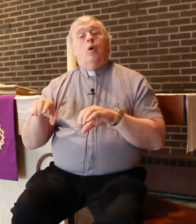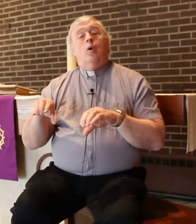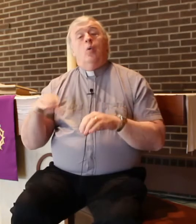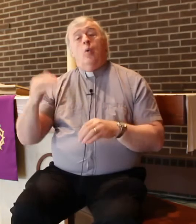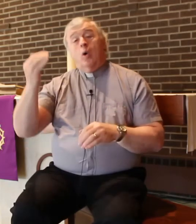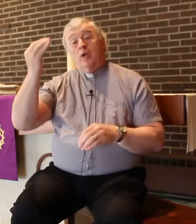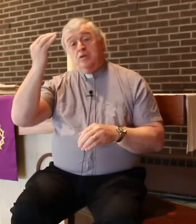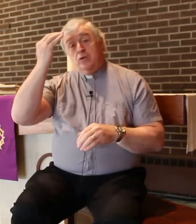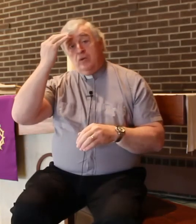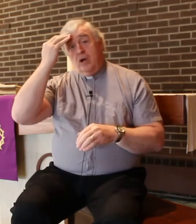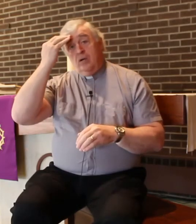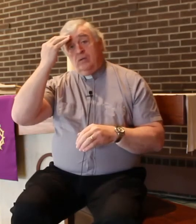What we do know,